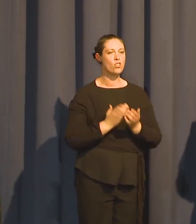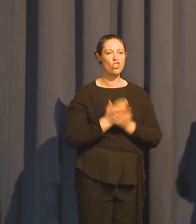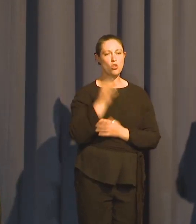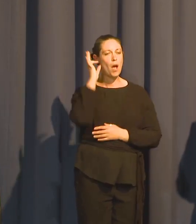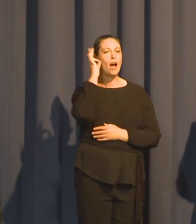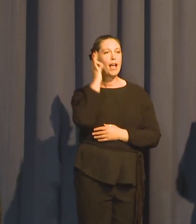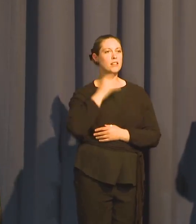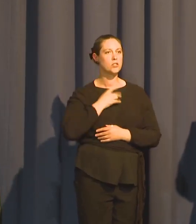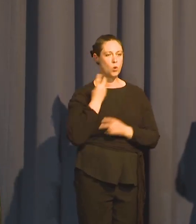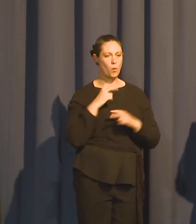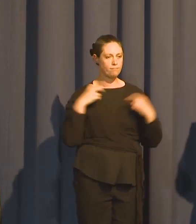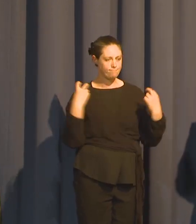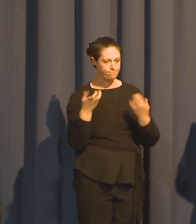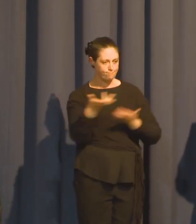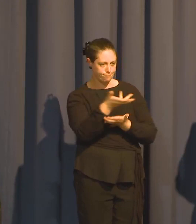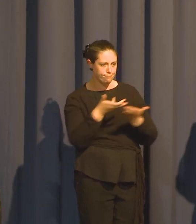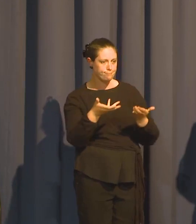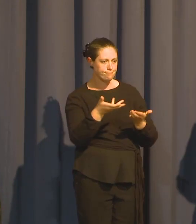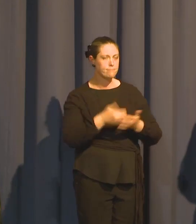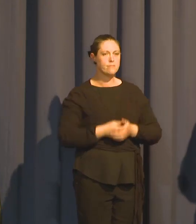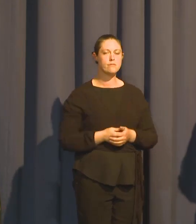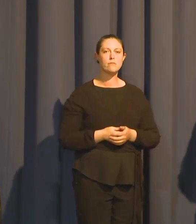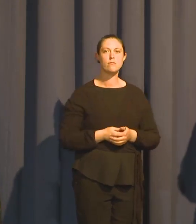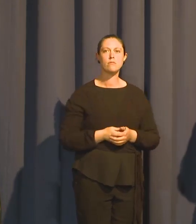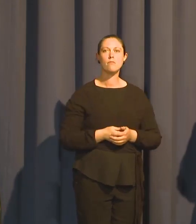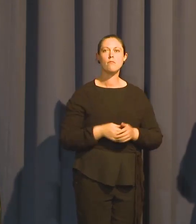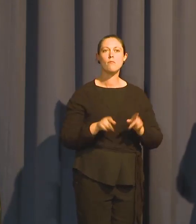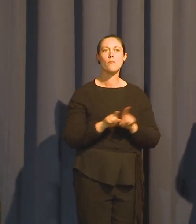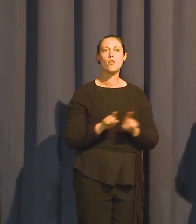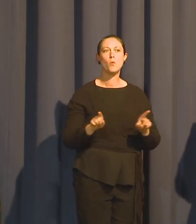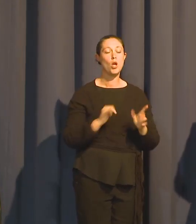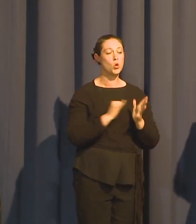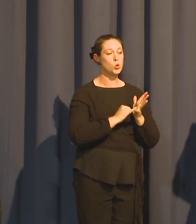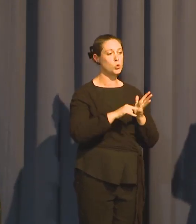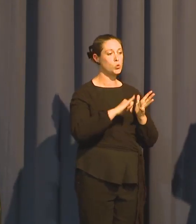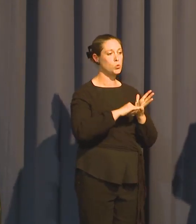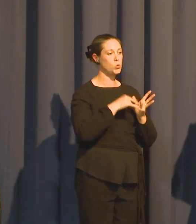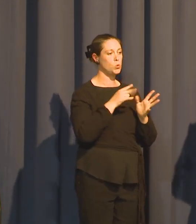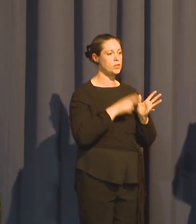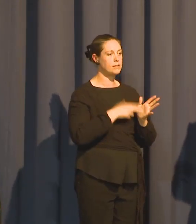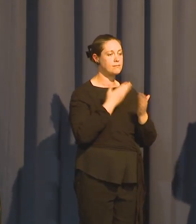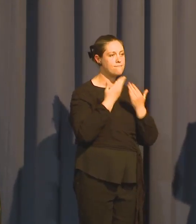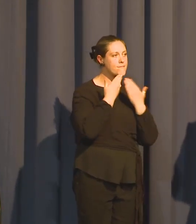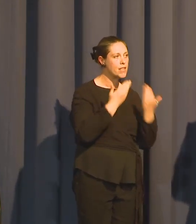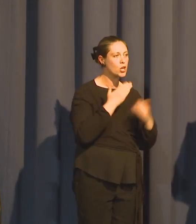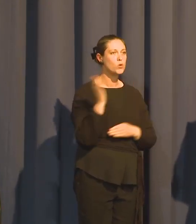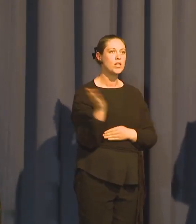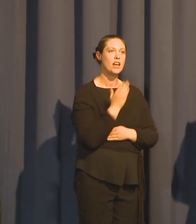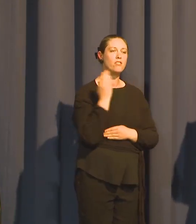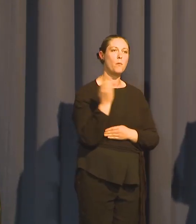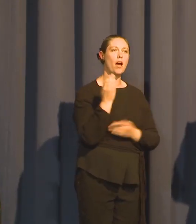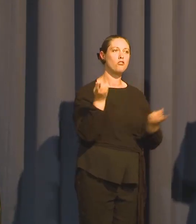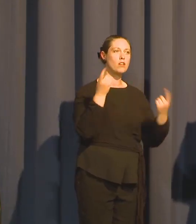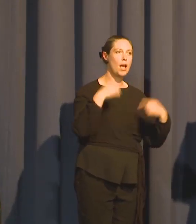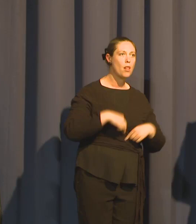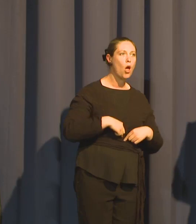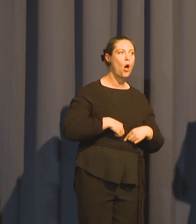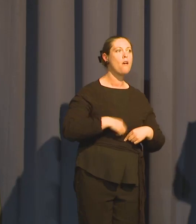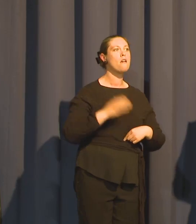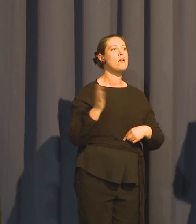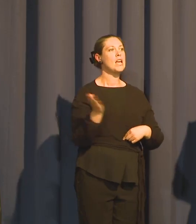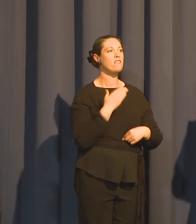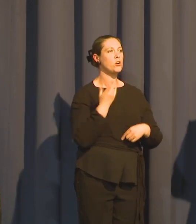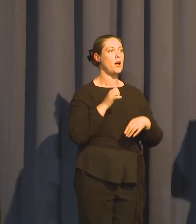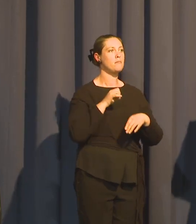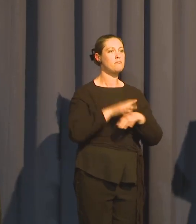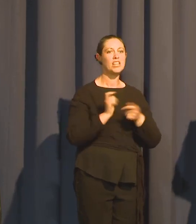the council table. And I want to echo Susan's thanks to everyone who turned up and had their blood